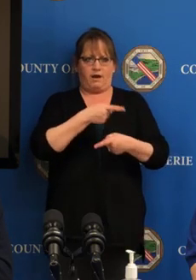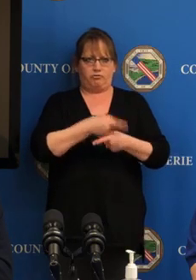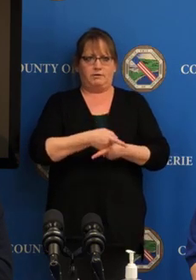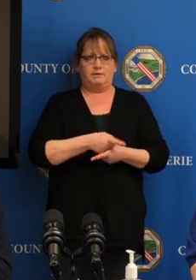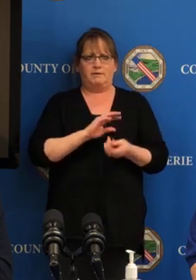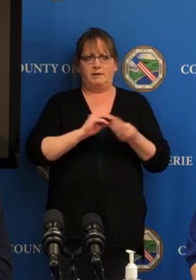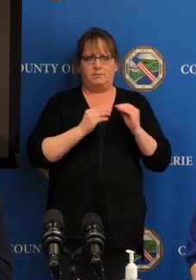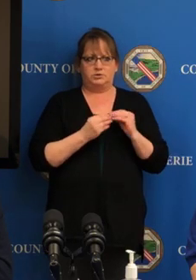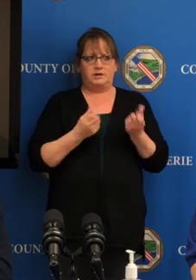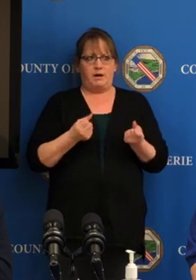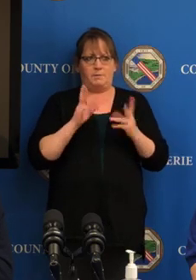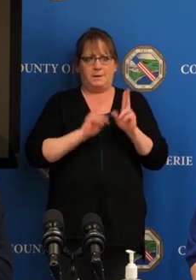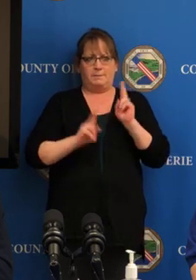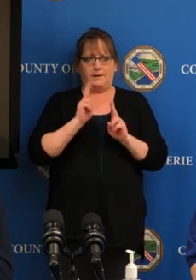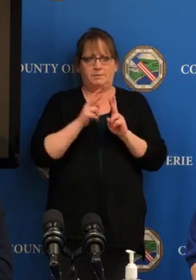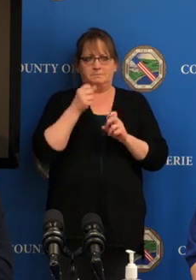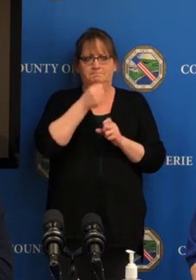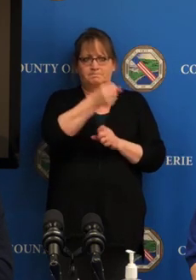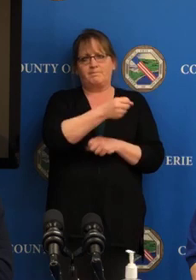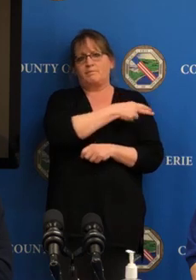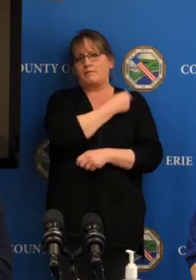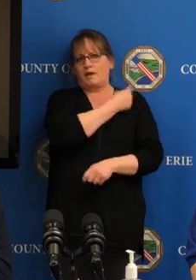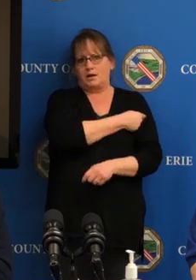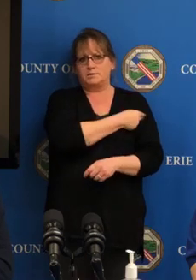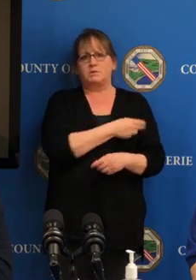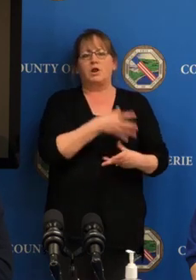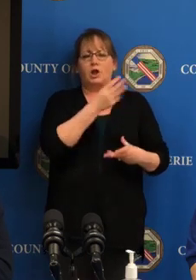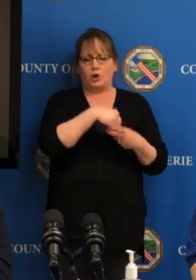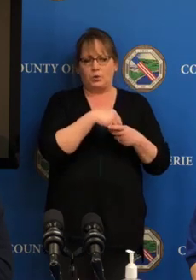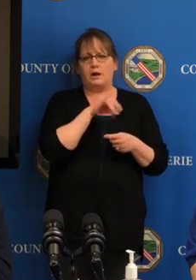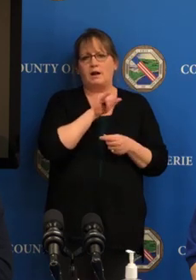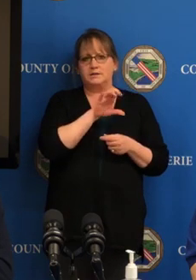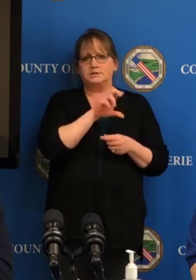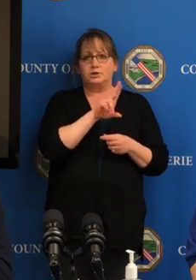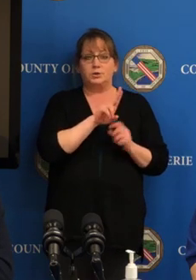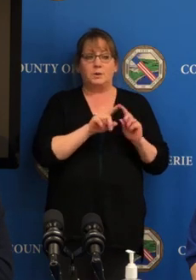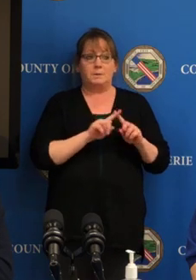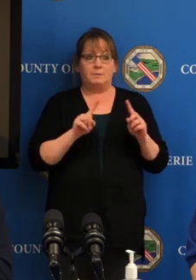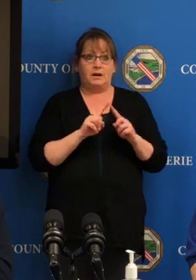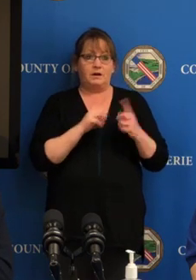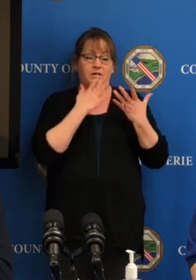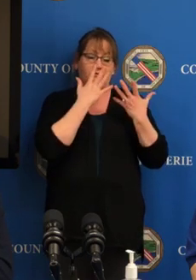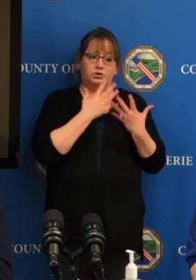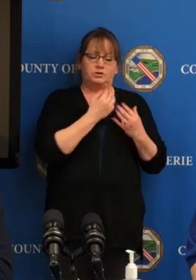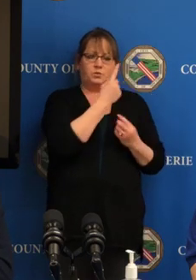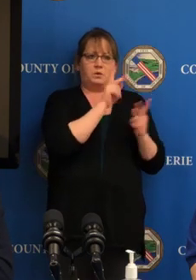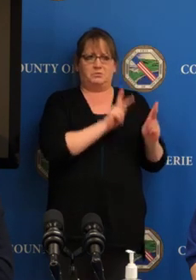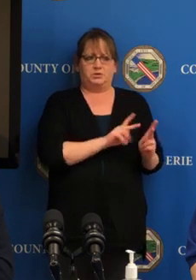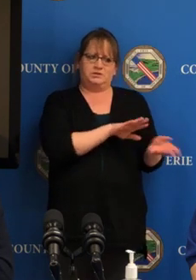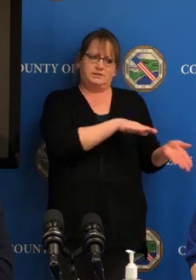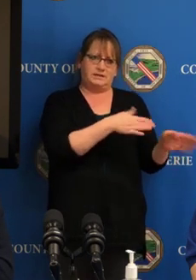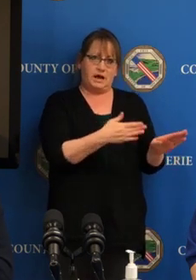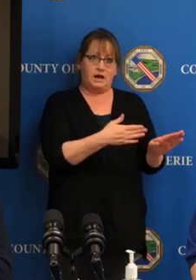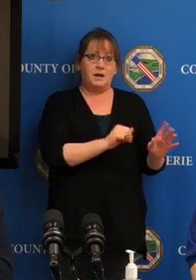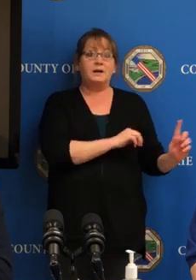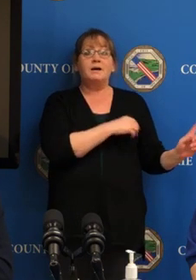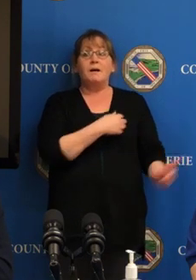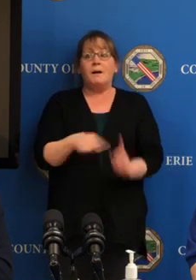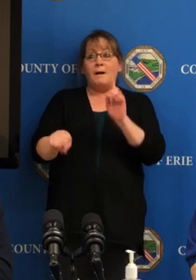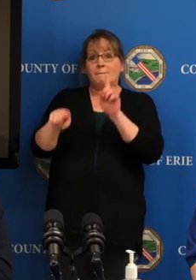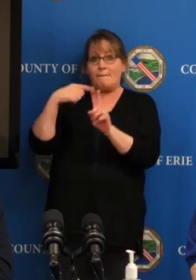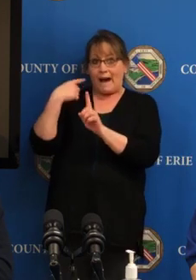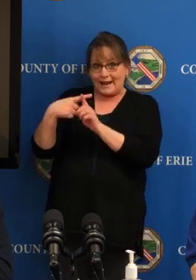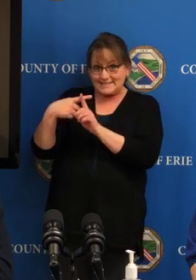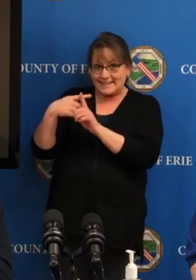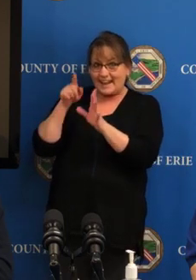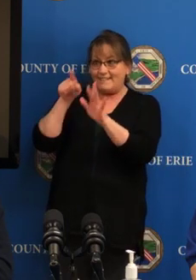of individuals that are in hospital, including in the ICU. But unfortunately, we have had one person die. On a positive note, we've had 4